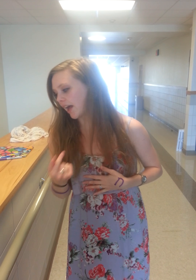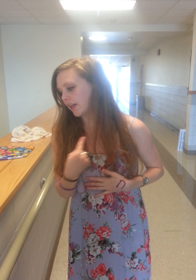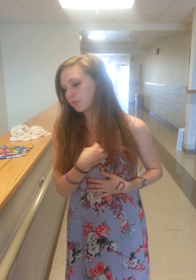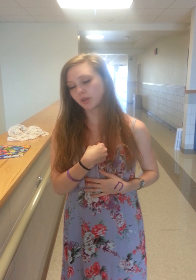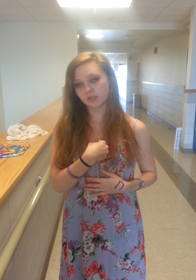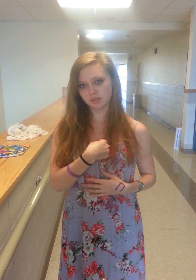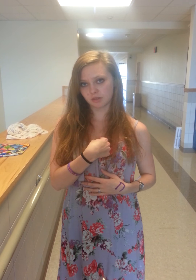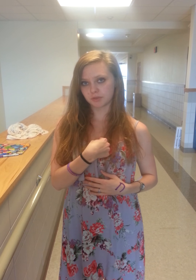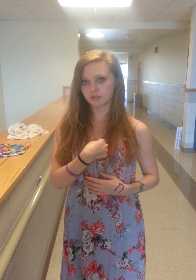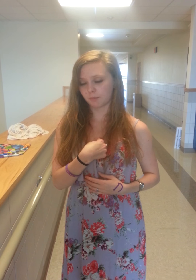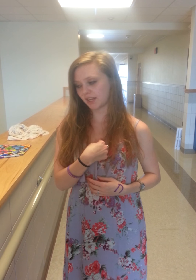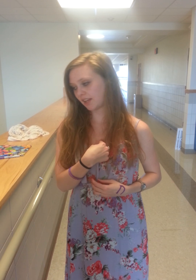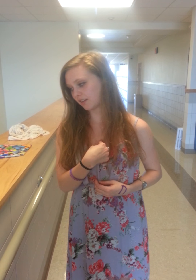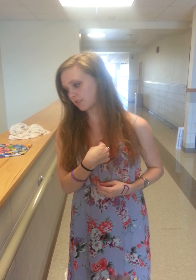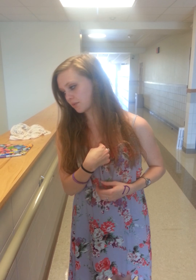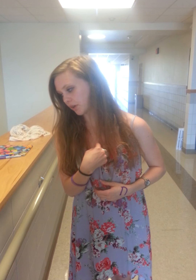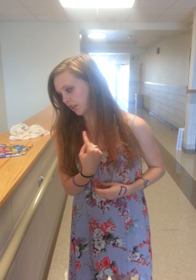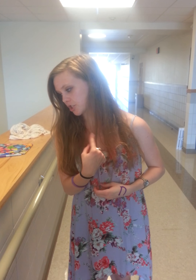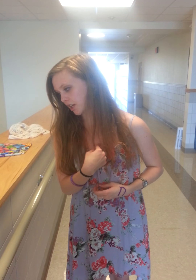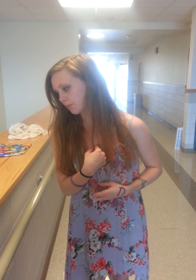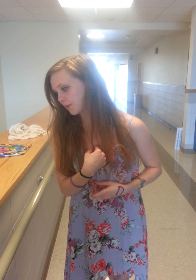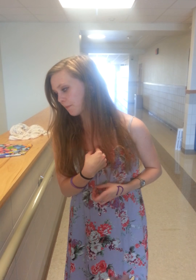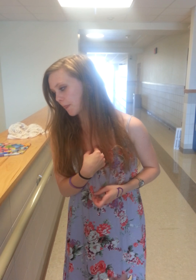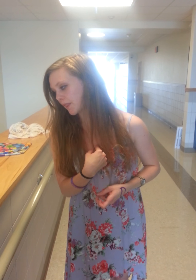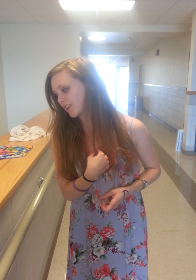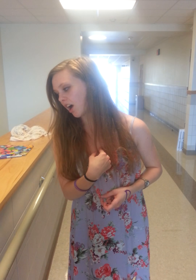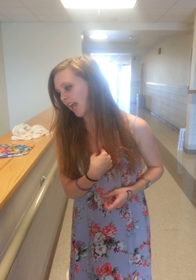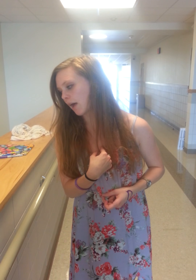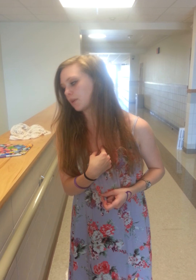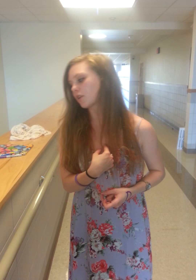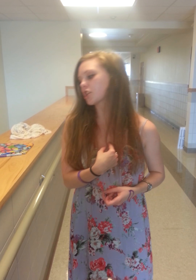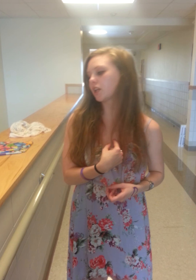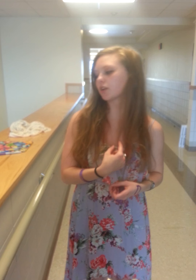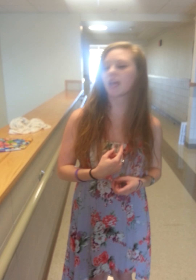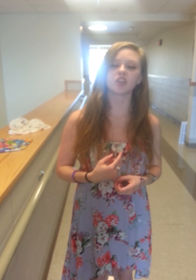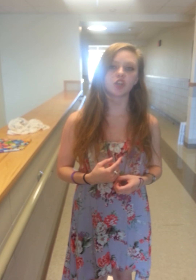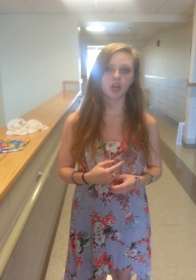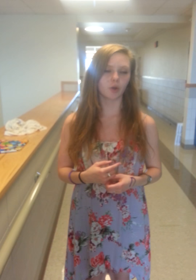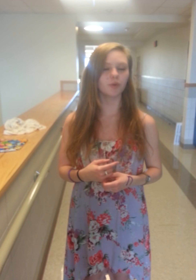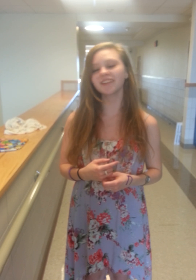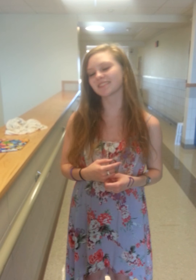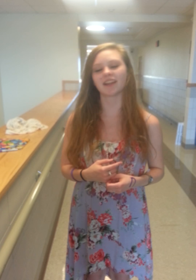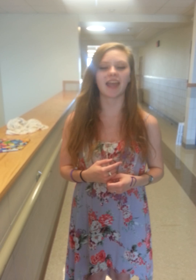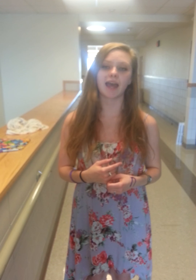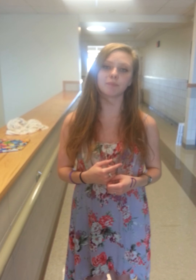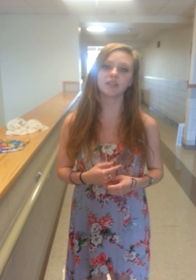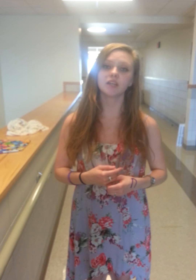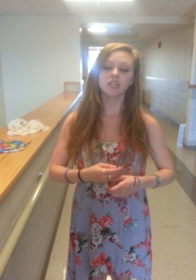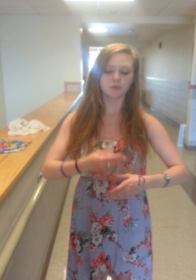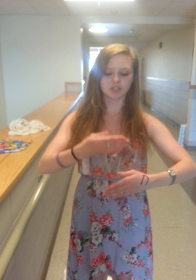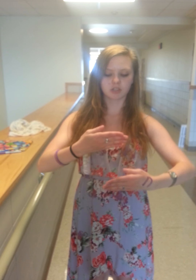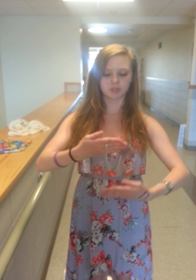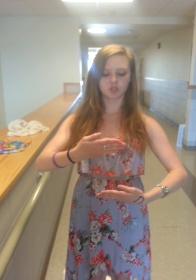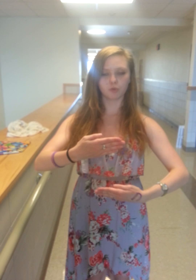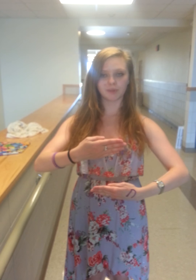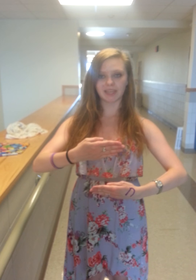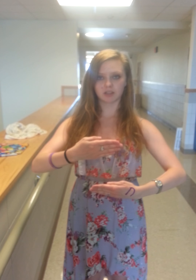I, point to yourself with your dominant hand, one hand shape. Not happy. While shaking your head no, sign happy, which is going to be two B hand